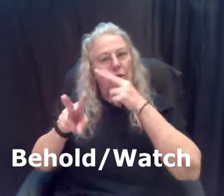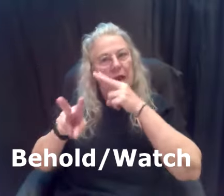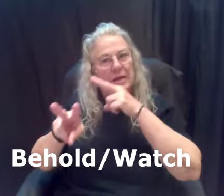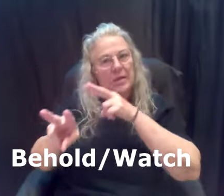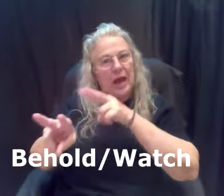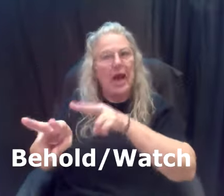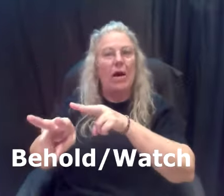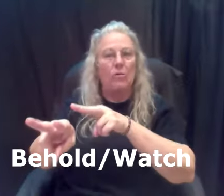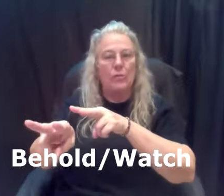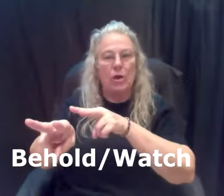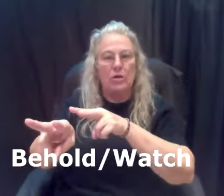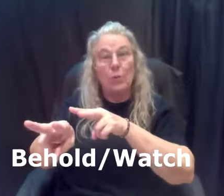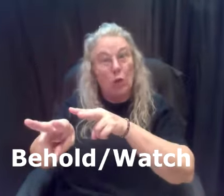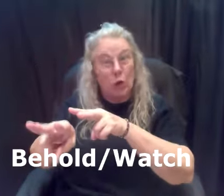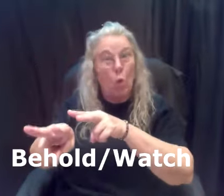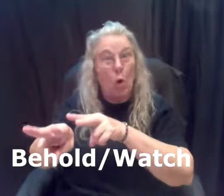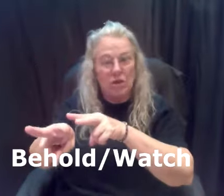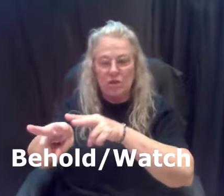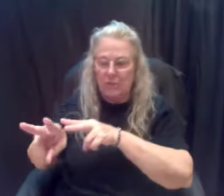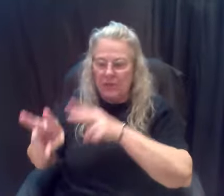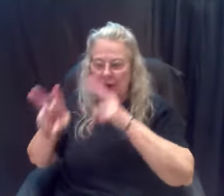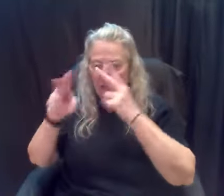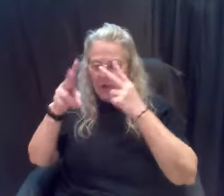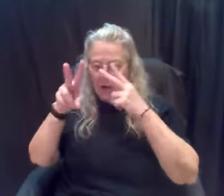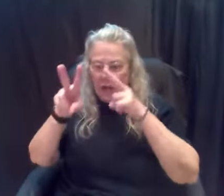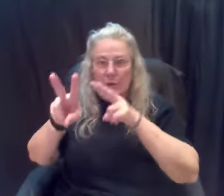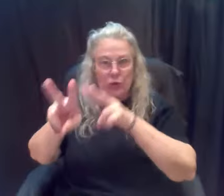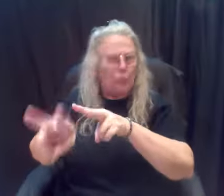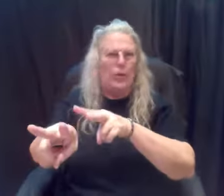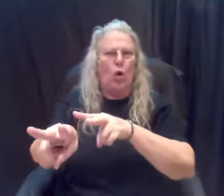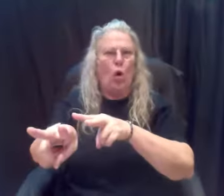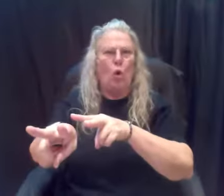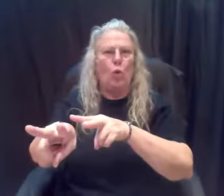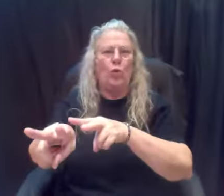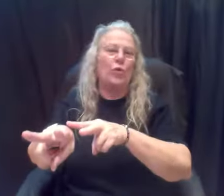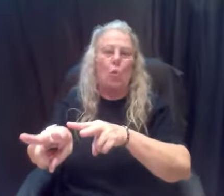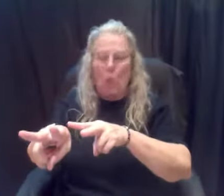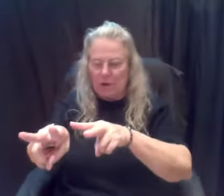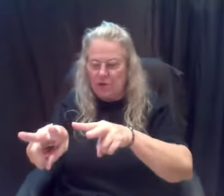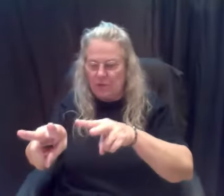hands out, because I'm going to watch something out there. To behold or watch something.